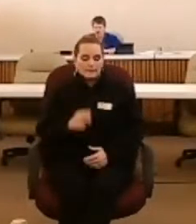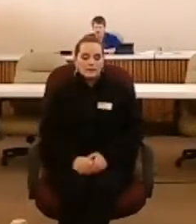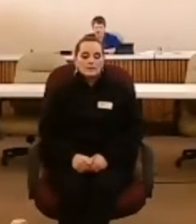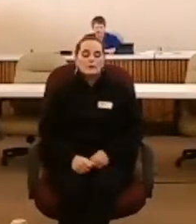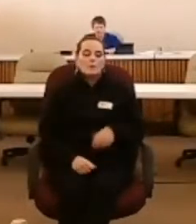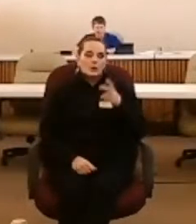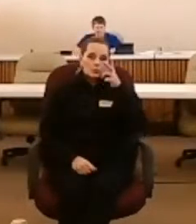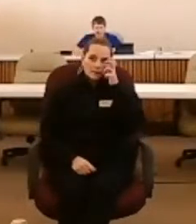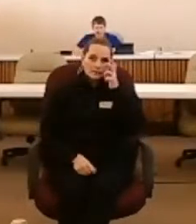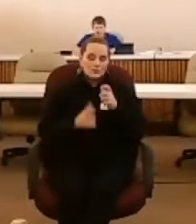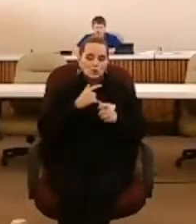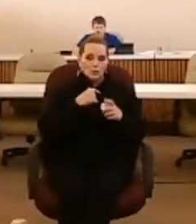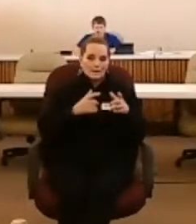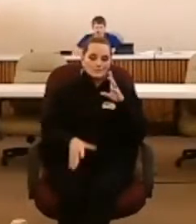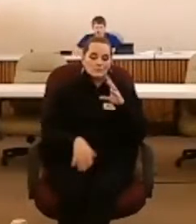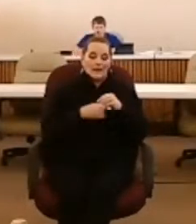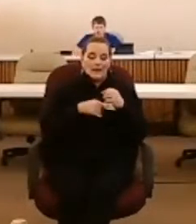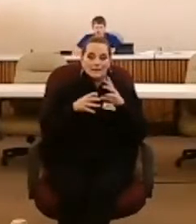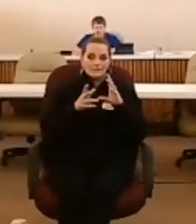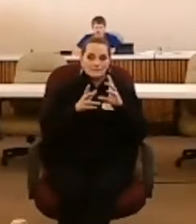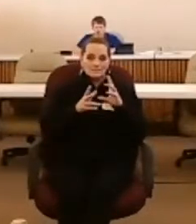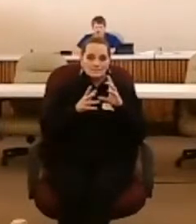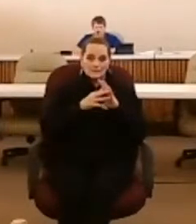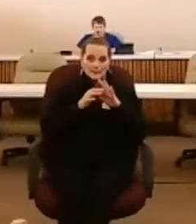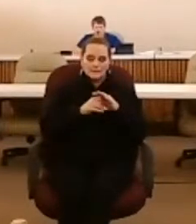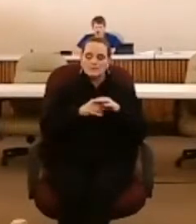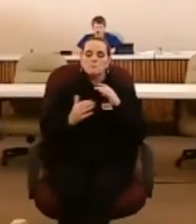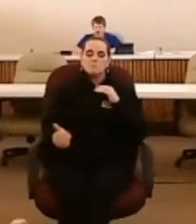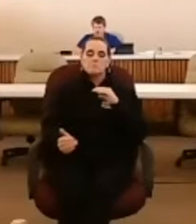add comments, by all means, send me an email,